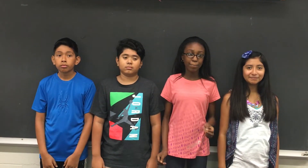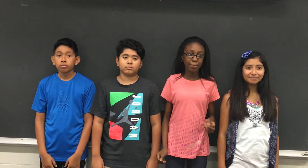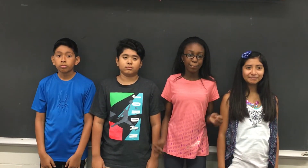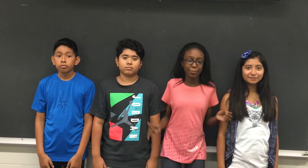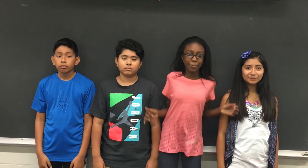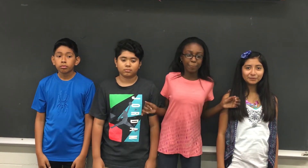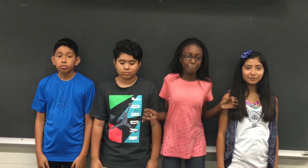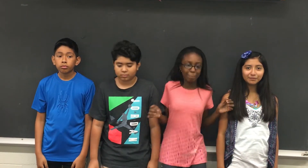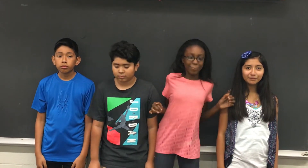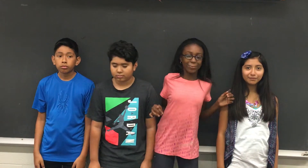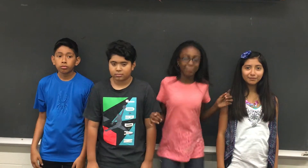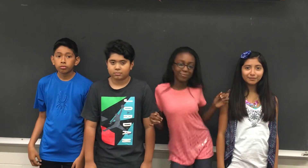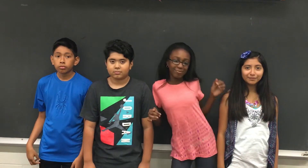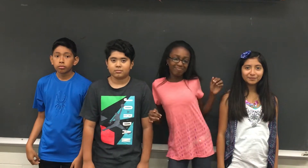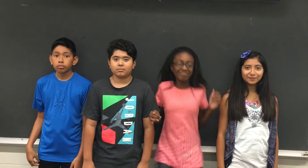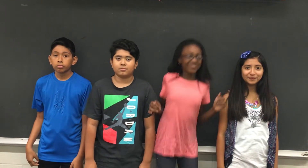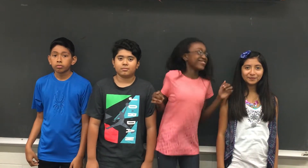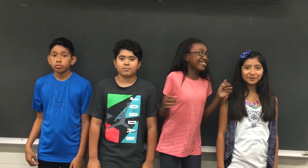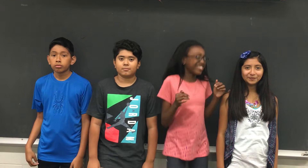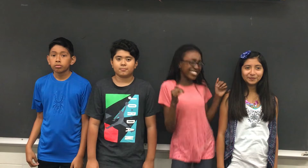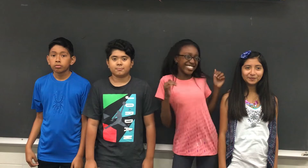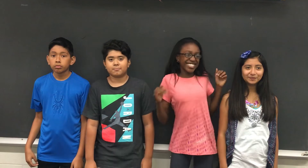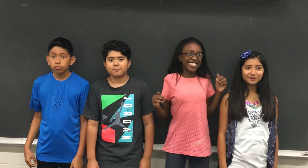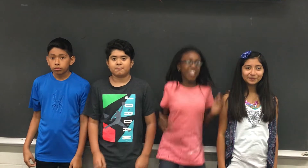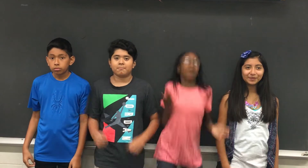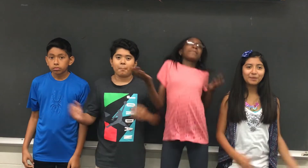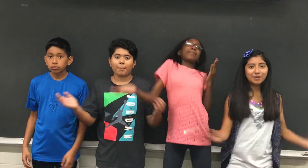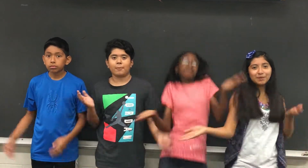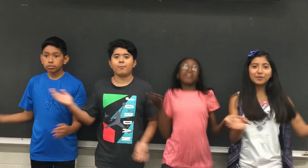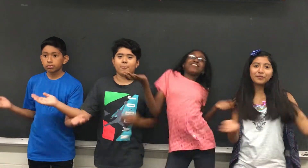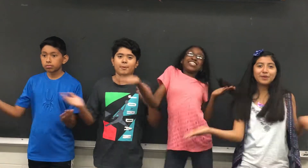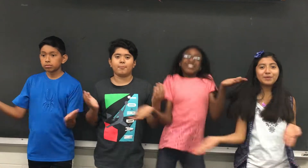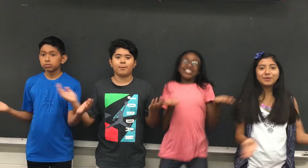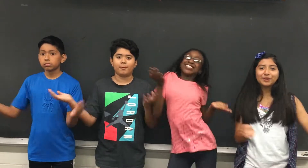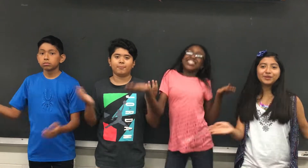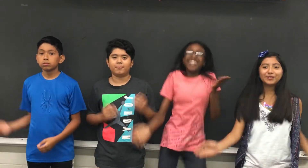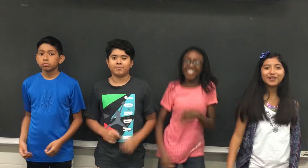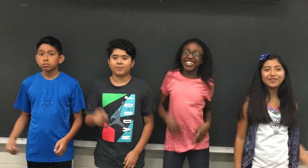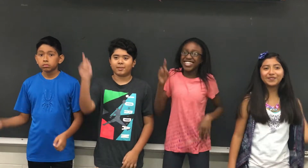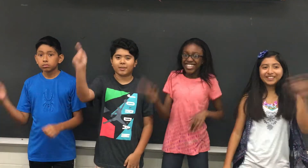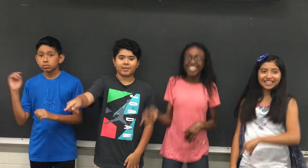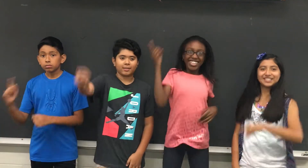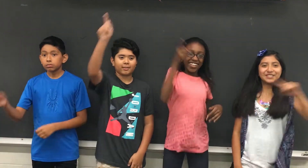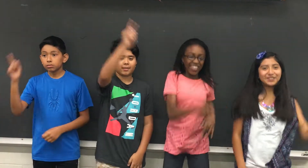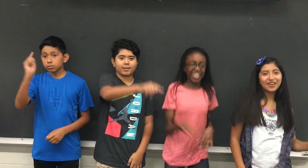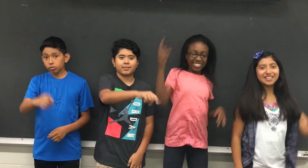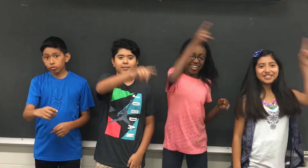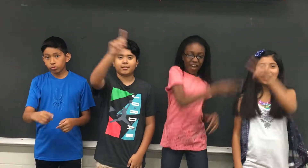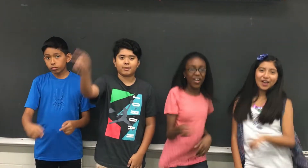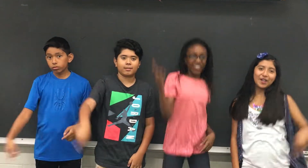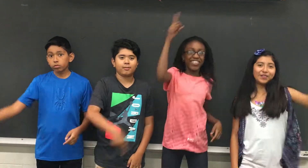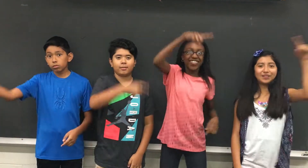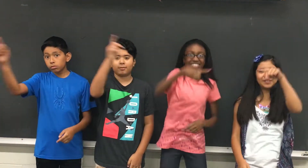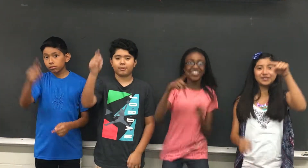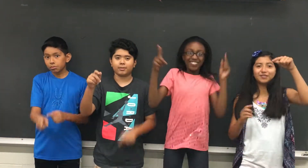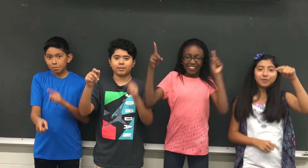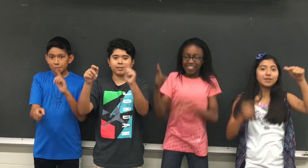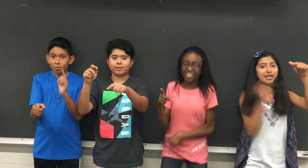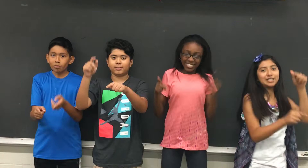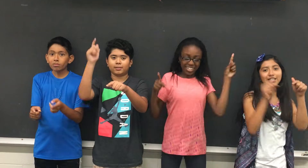Bottle it up. Bottle it up. People move, people move. From location to location, all around the earth. Yeah, from nation to